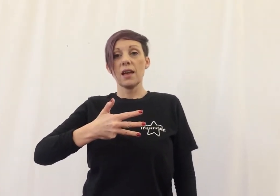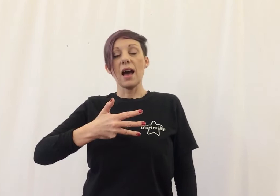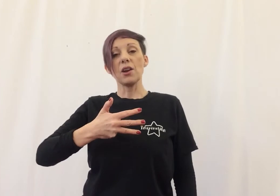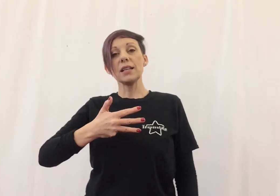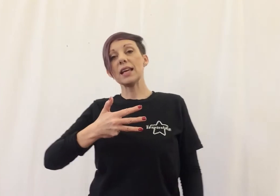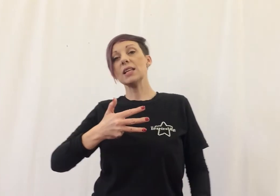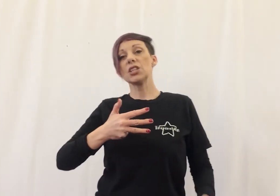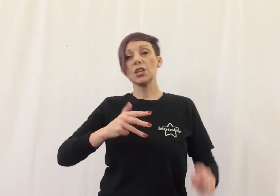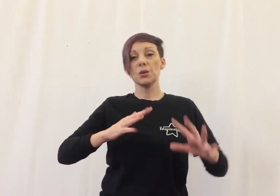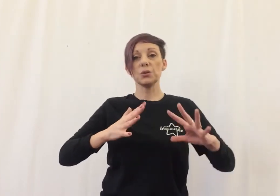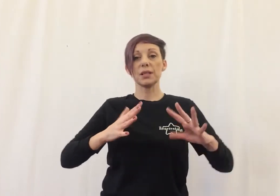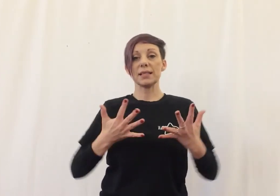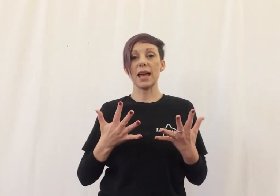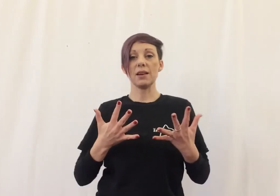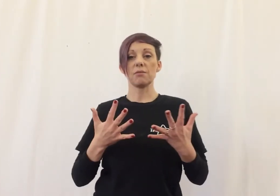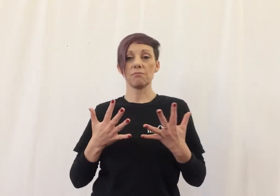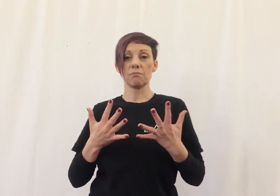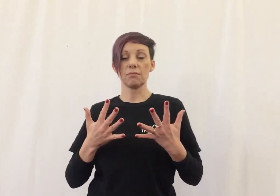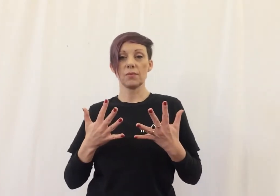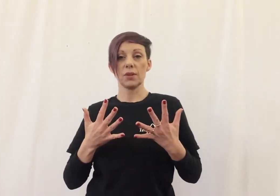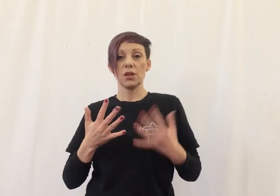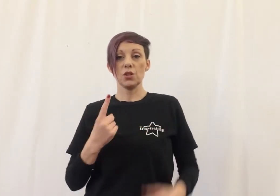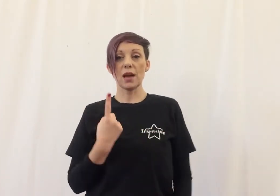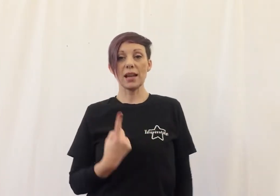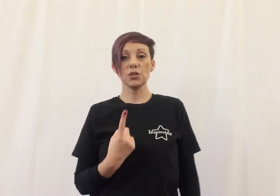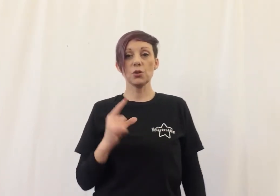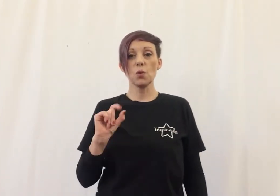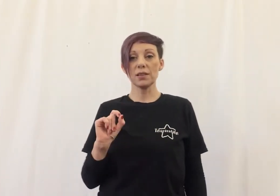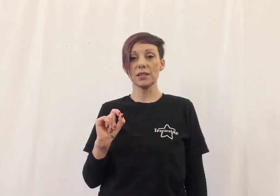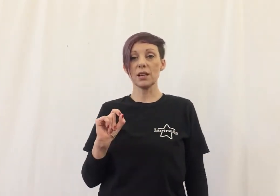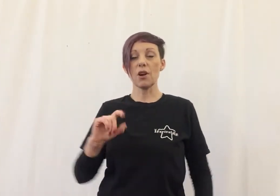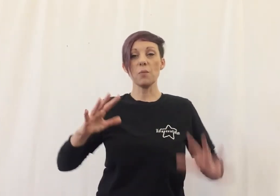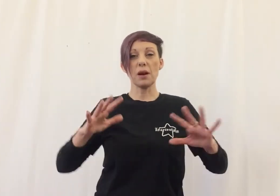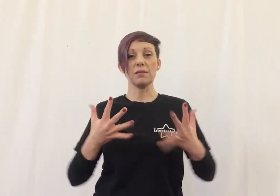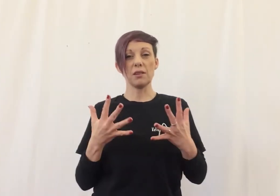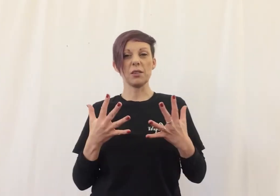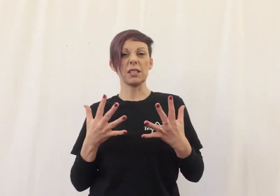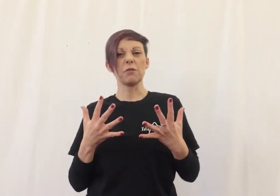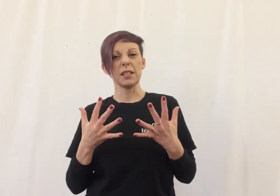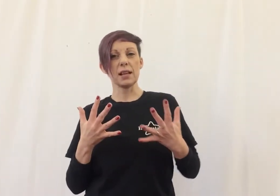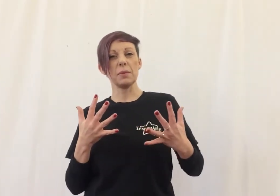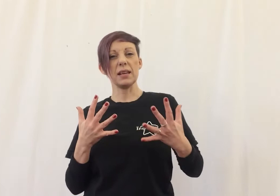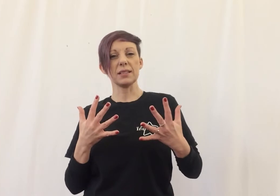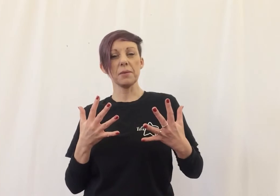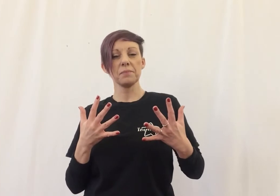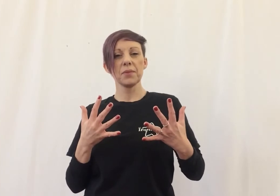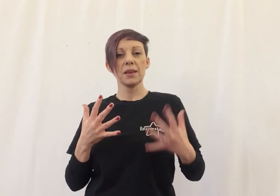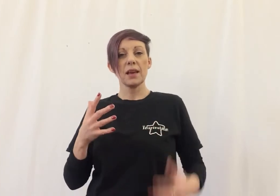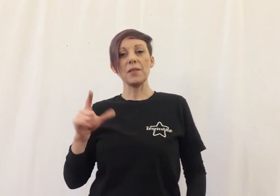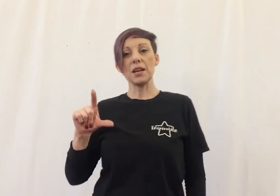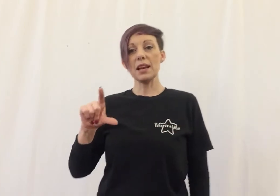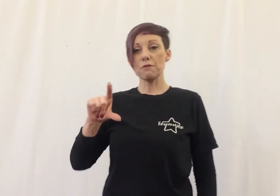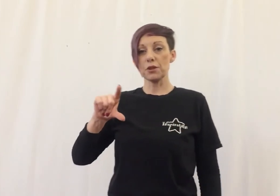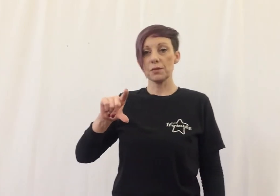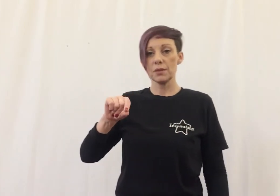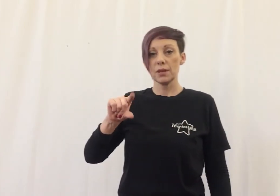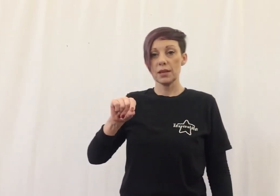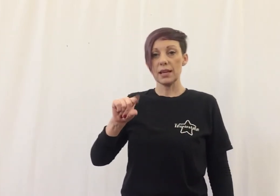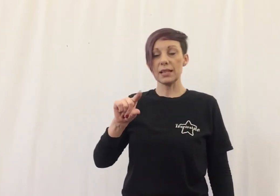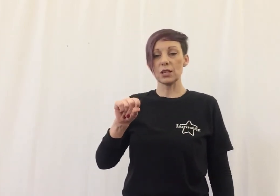and I tend to use 10. You can do 1, 0, but I find 10 a bit easier. And then 11, index